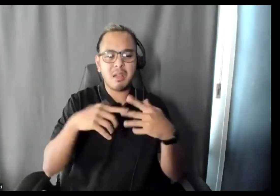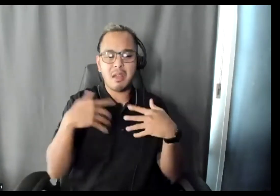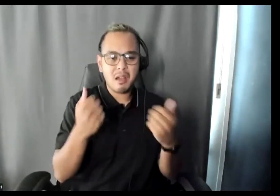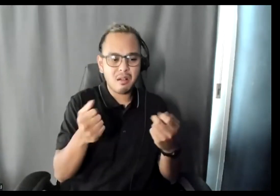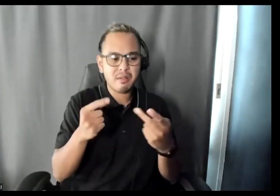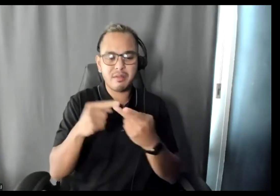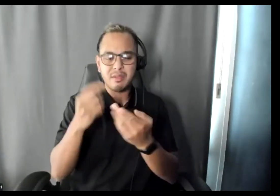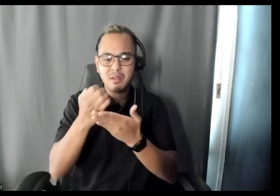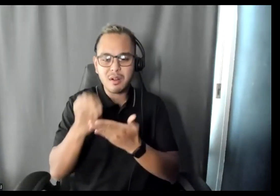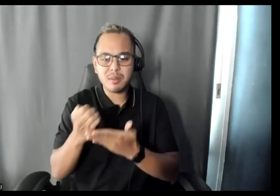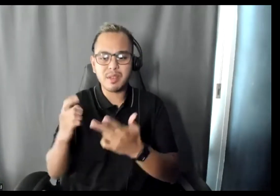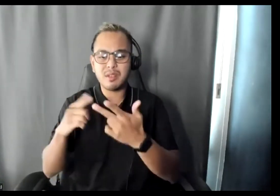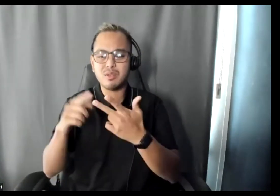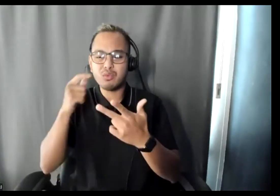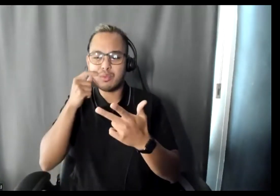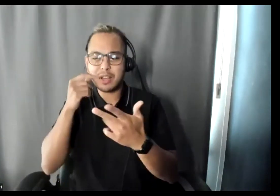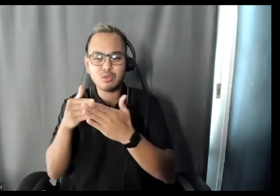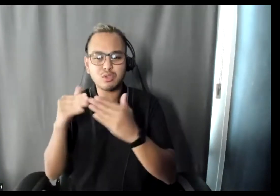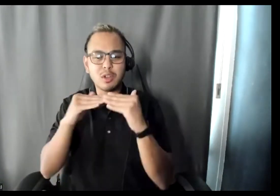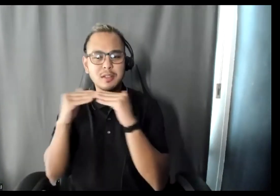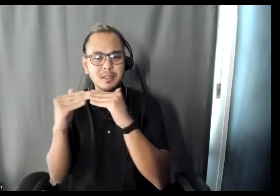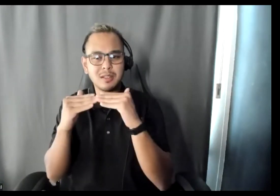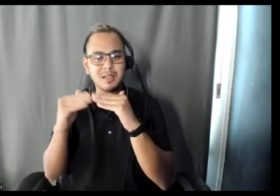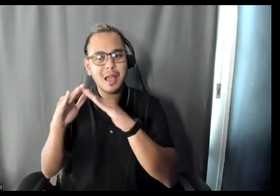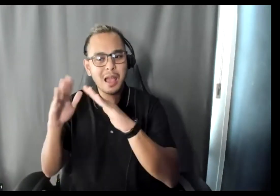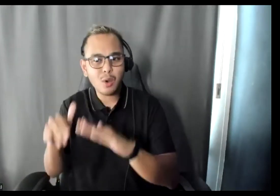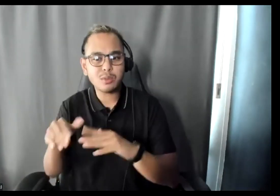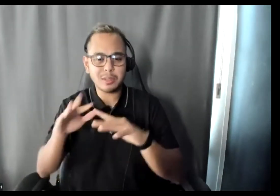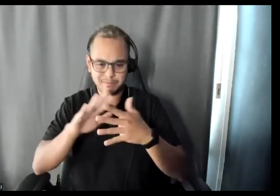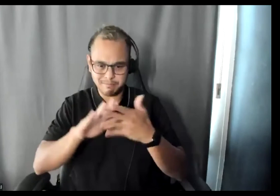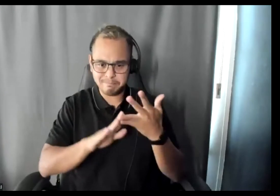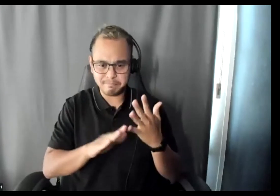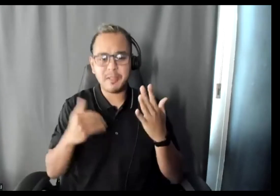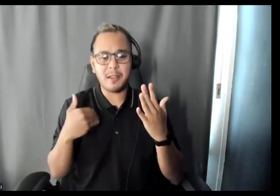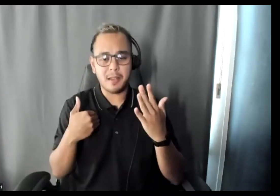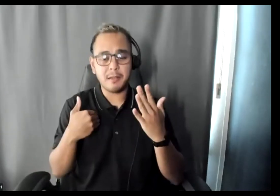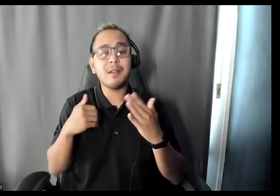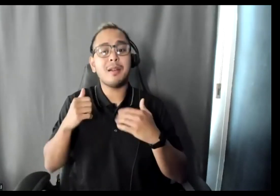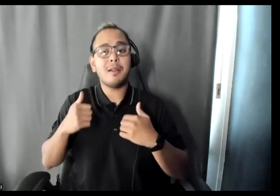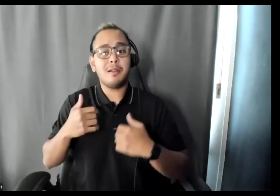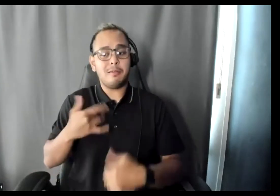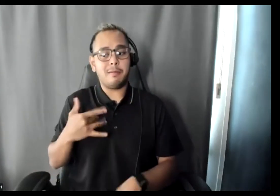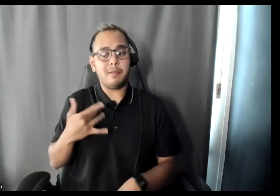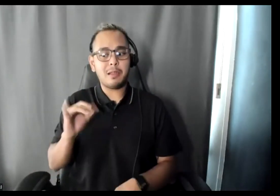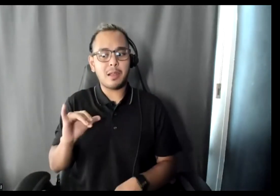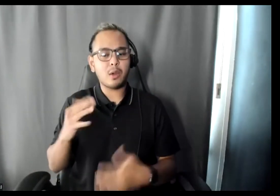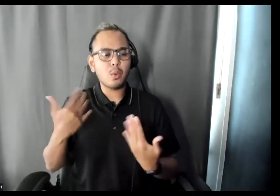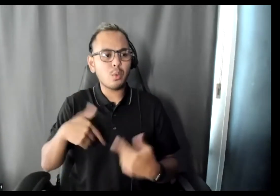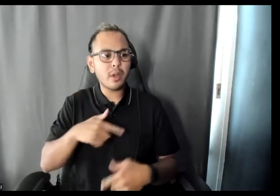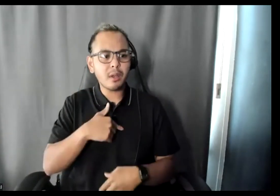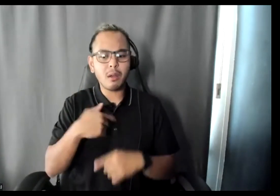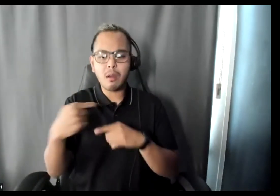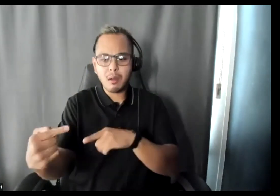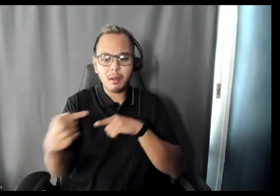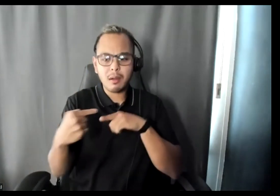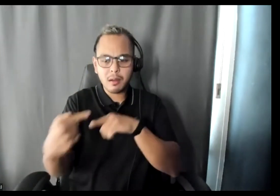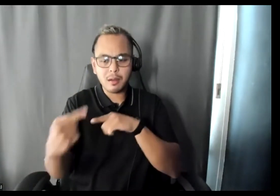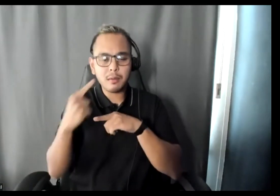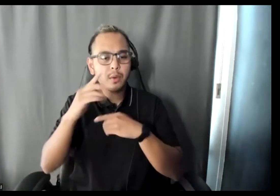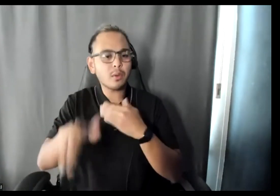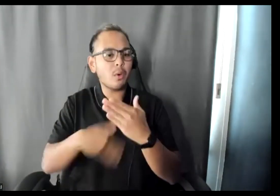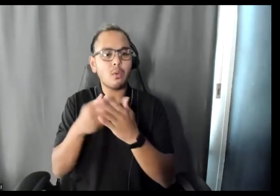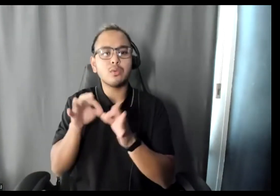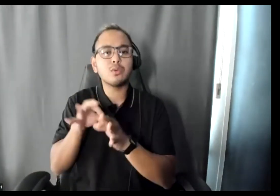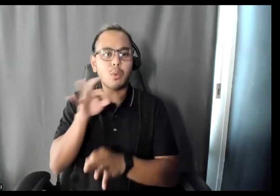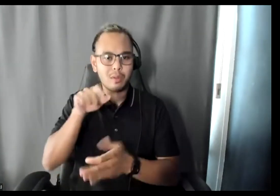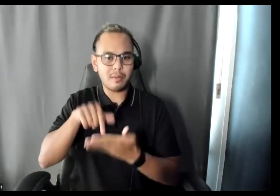and racial justice and housing and a number of different things. And that can make us feel like we are battling for the soul of the nation. And I have to